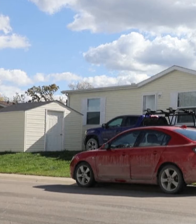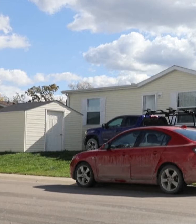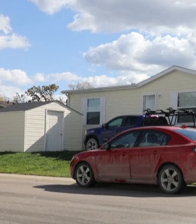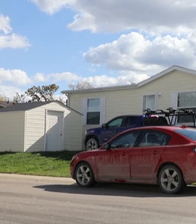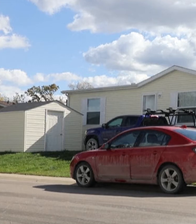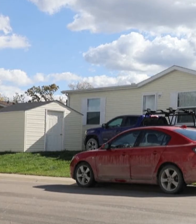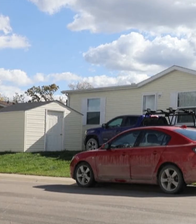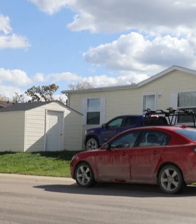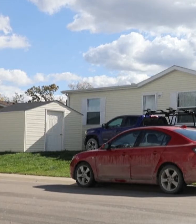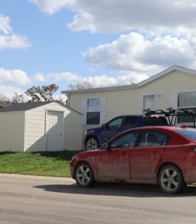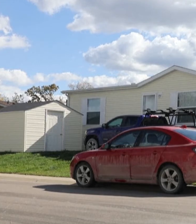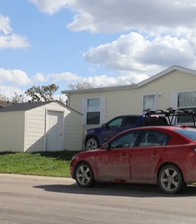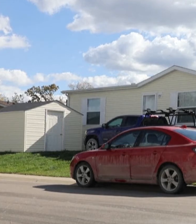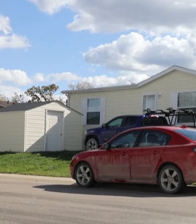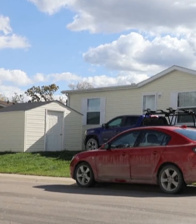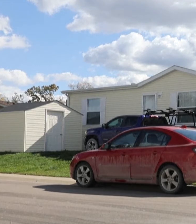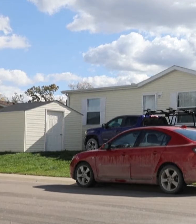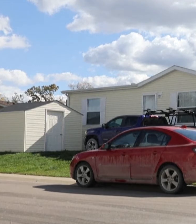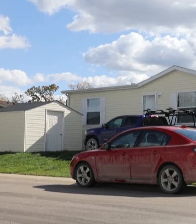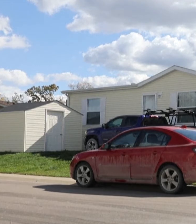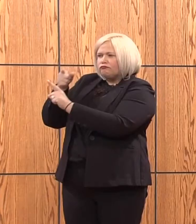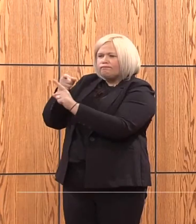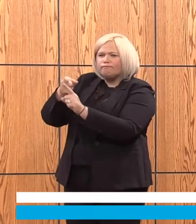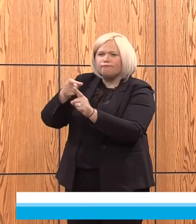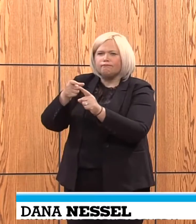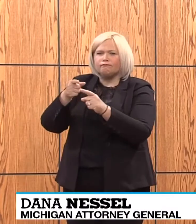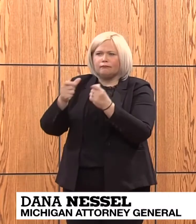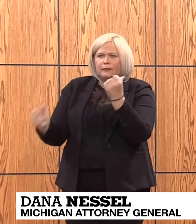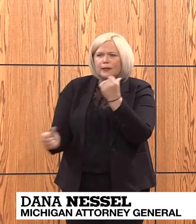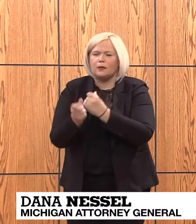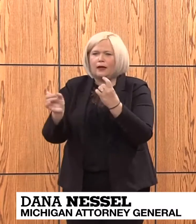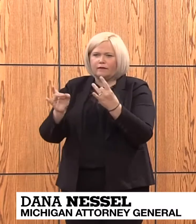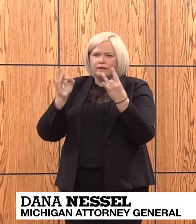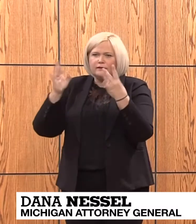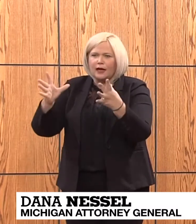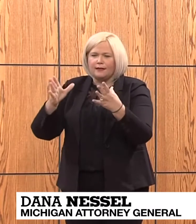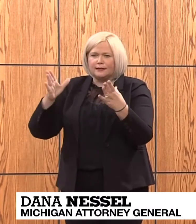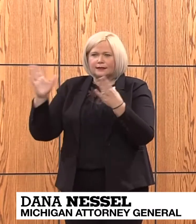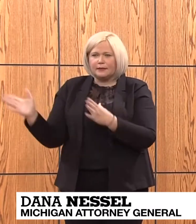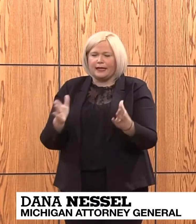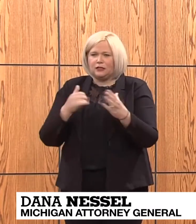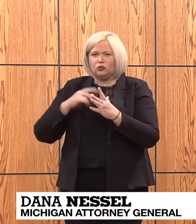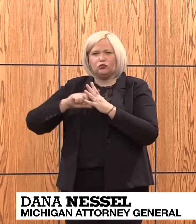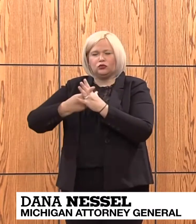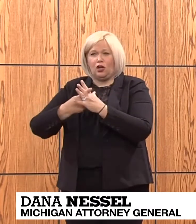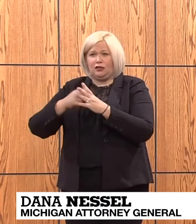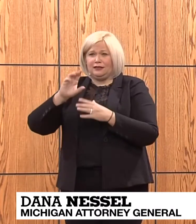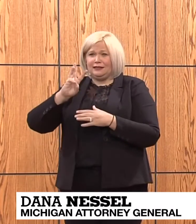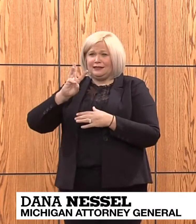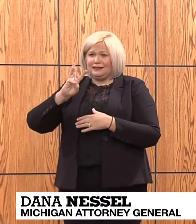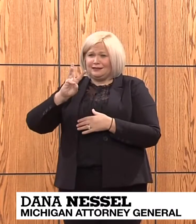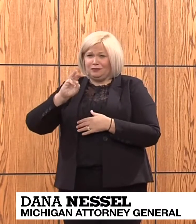rehearsed the plot with weapons and explosives. Made threats of violence intended to instigate a civil war